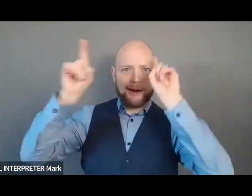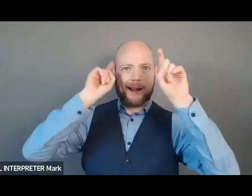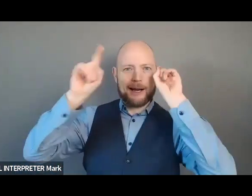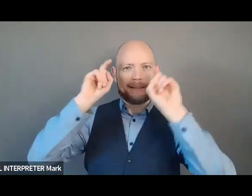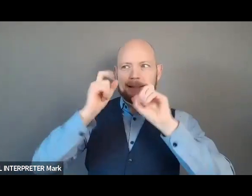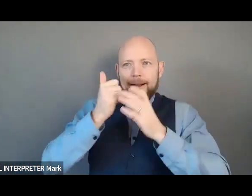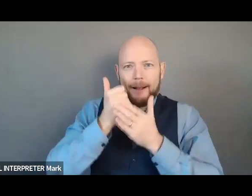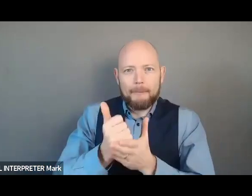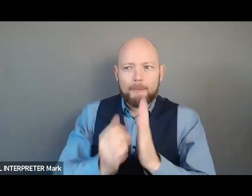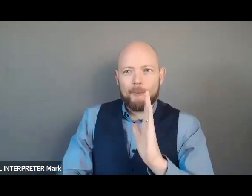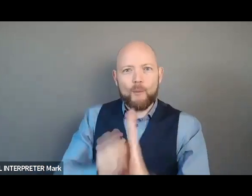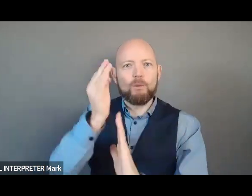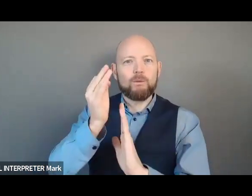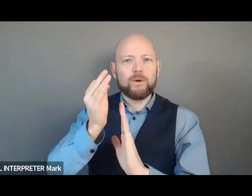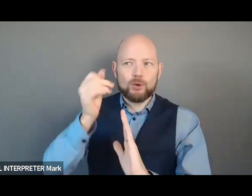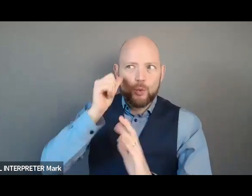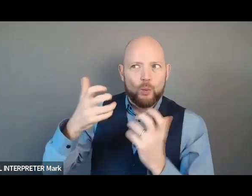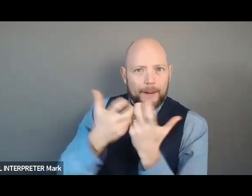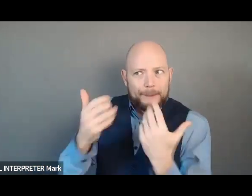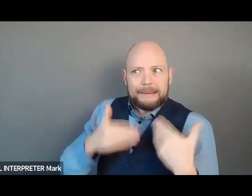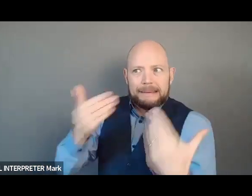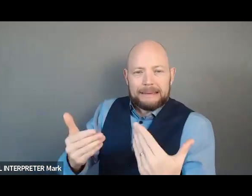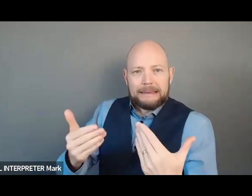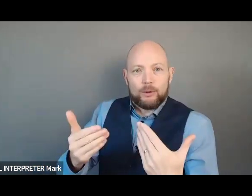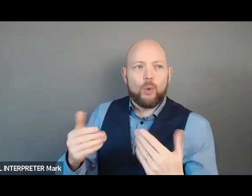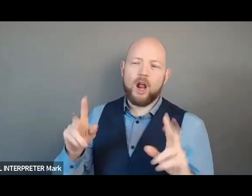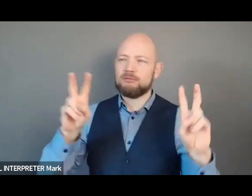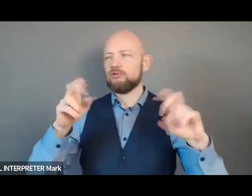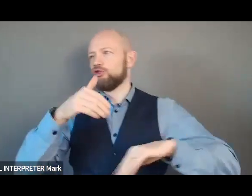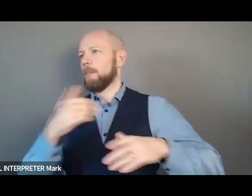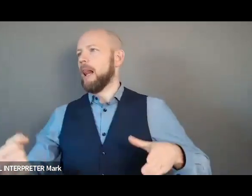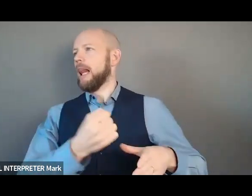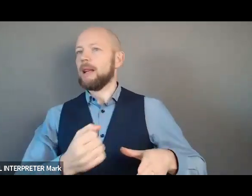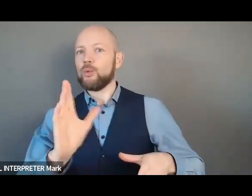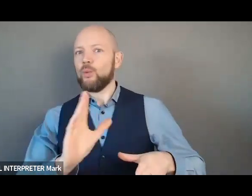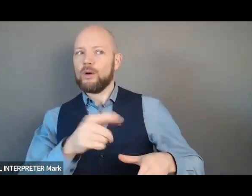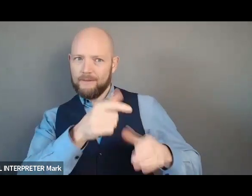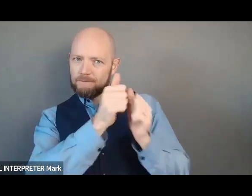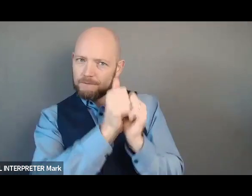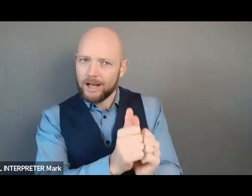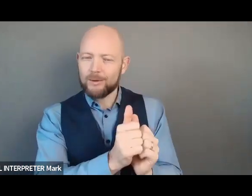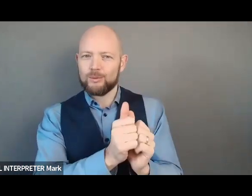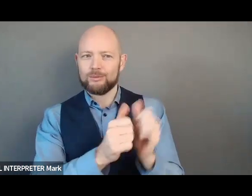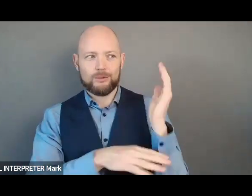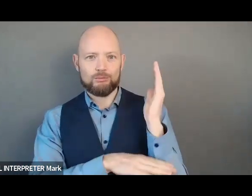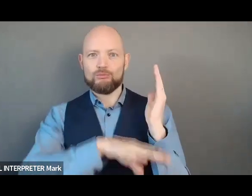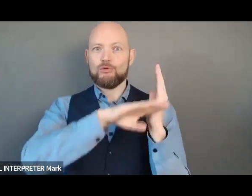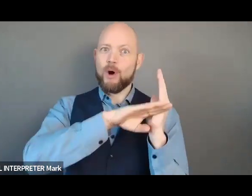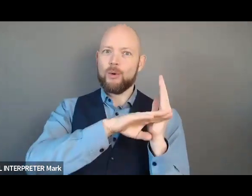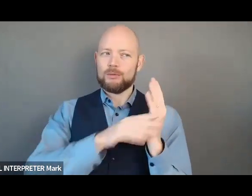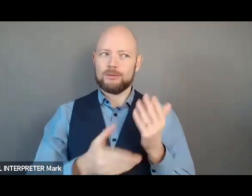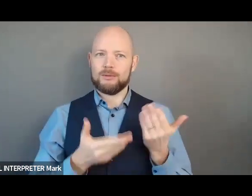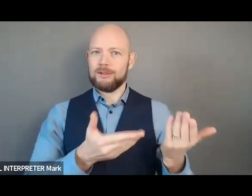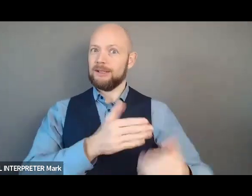know how to facilitate solutions. So value us, promote us, and give us workload